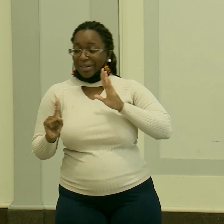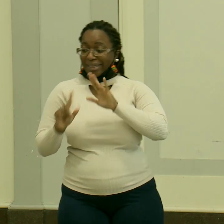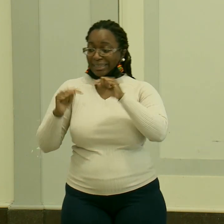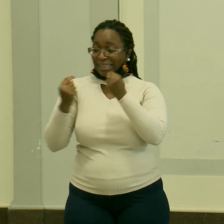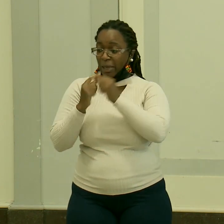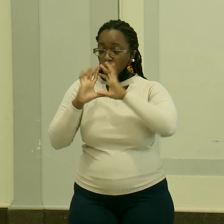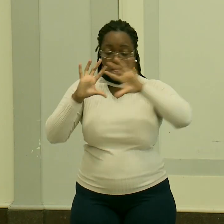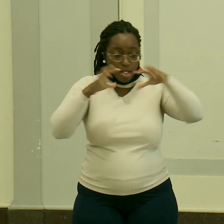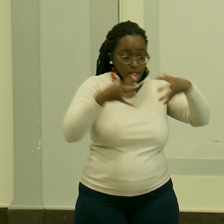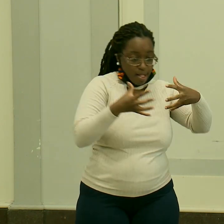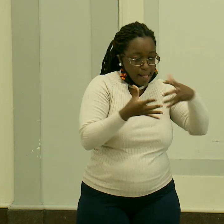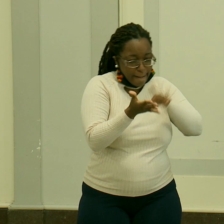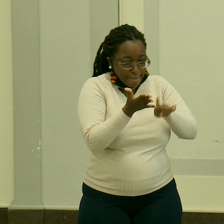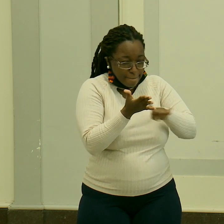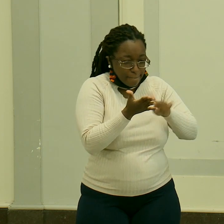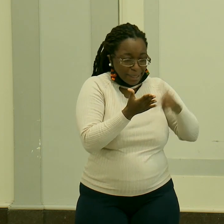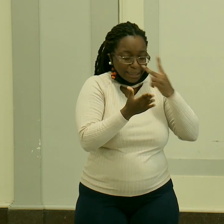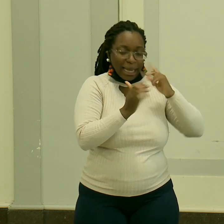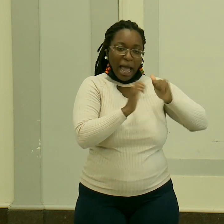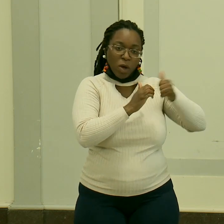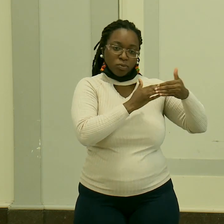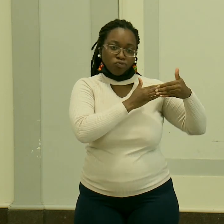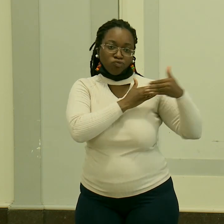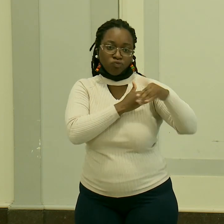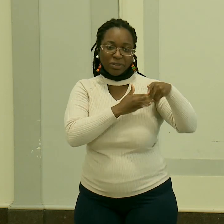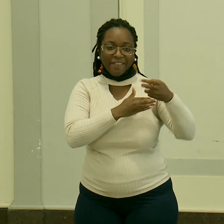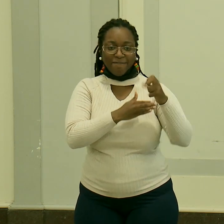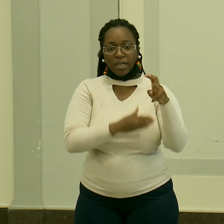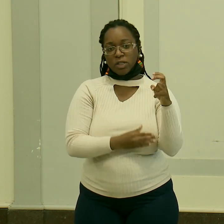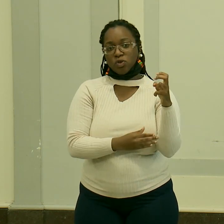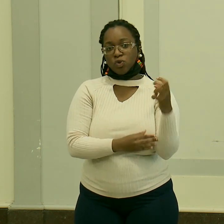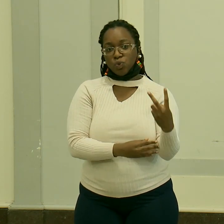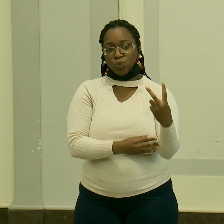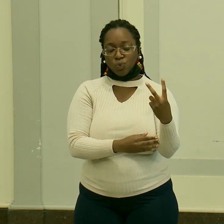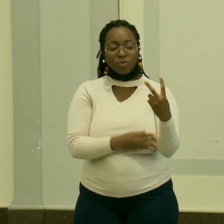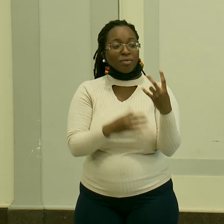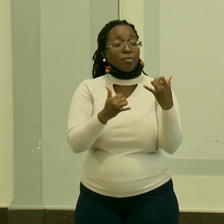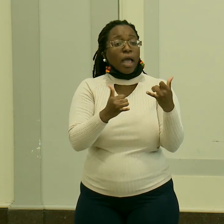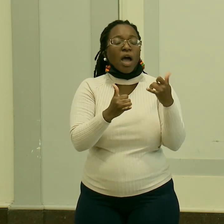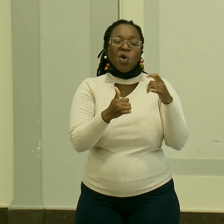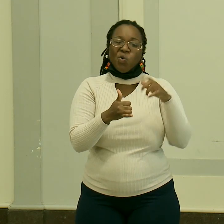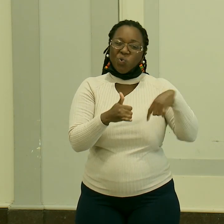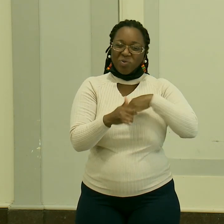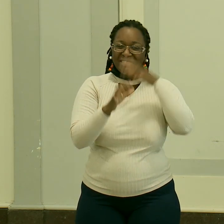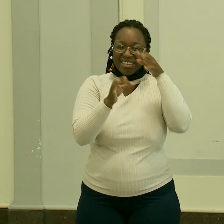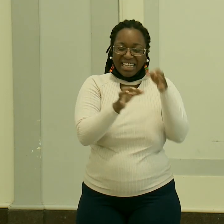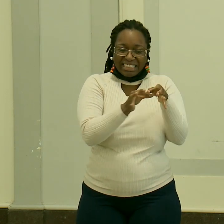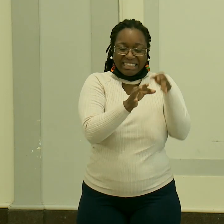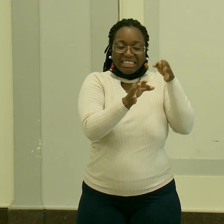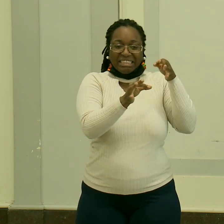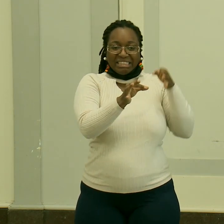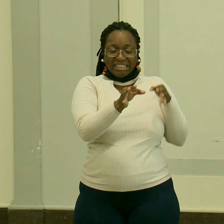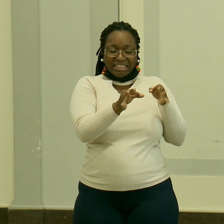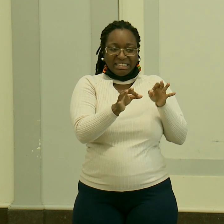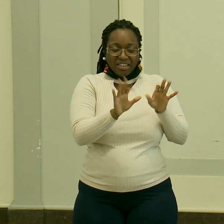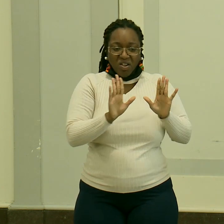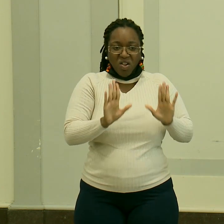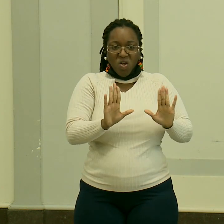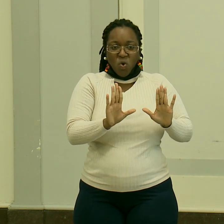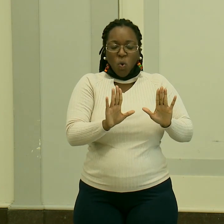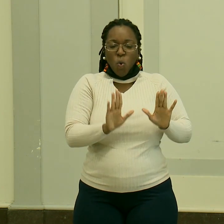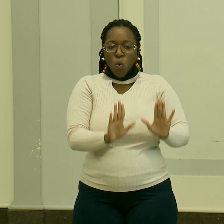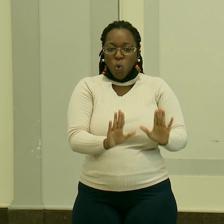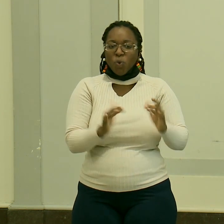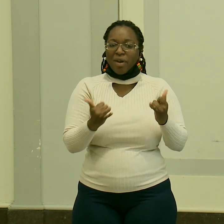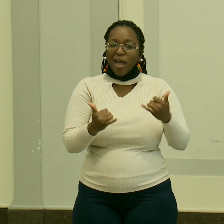between phases. The decision to move forward, pause, or move backward in the phases of reopening is a judgment call based